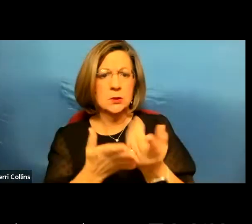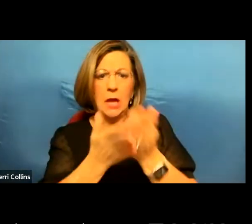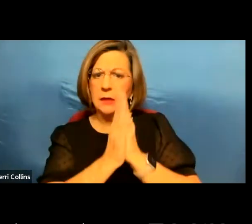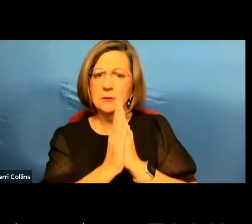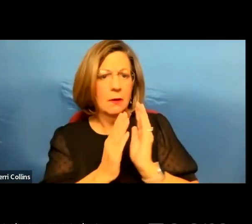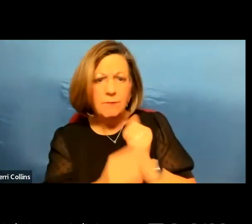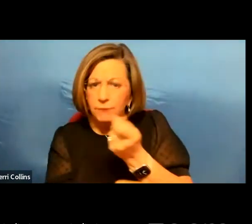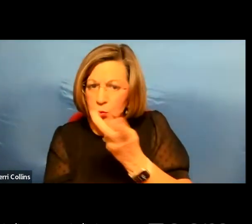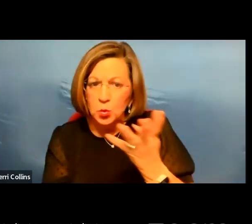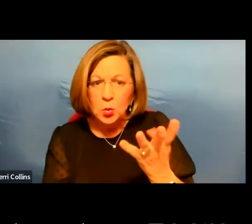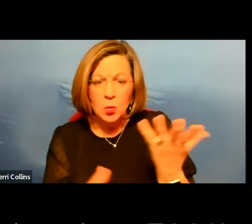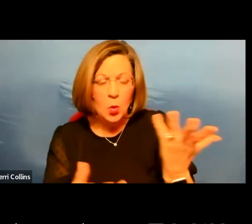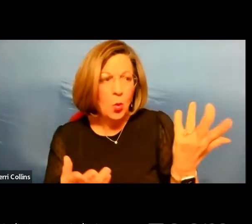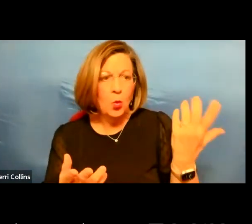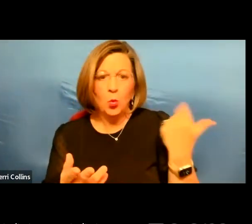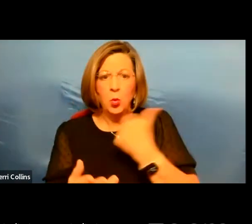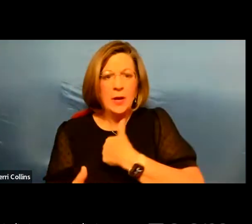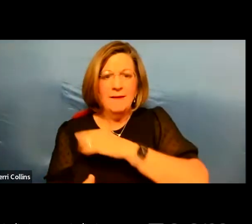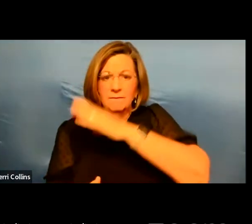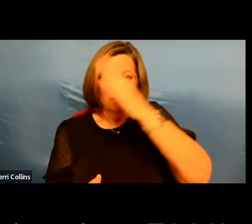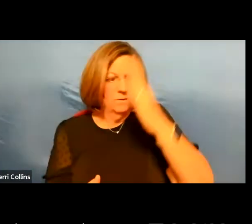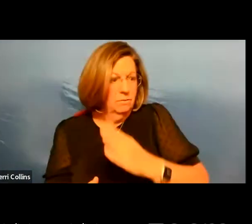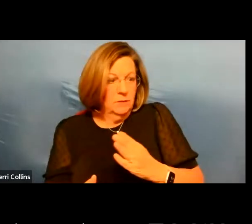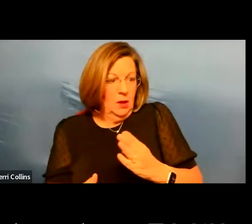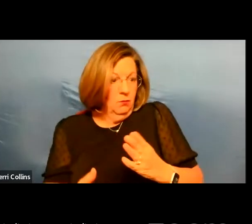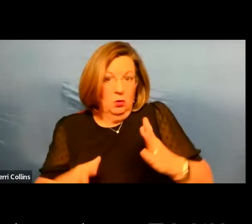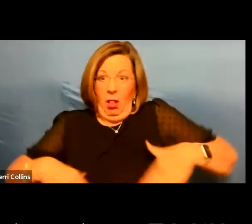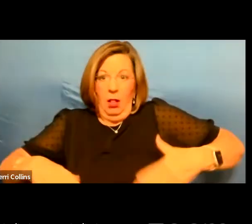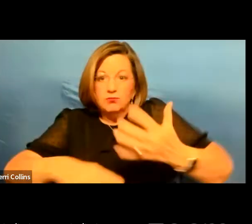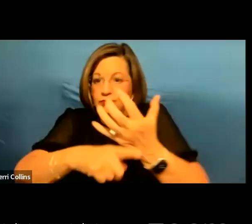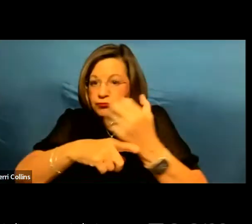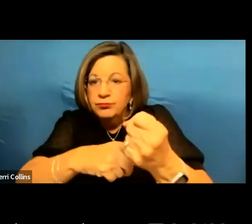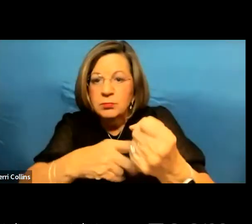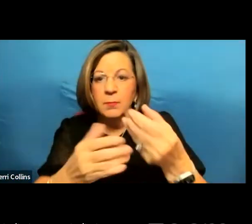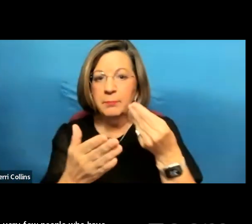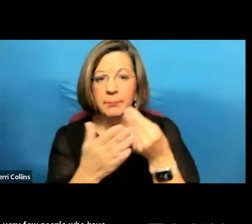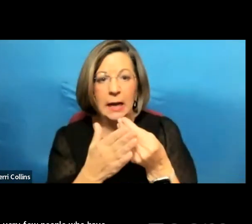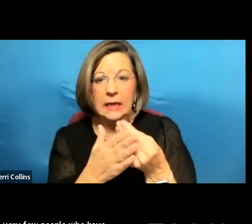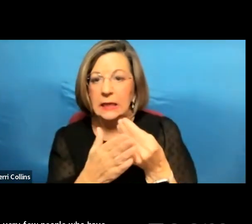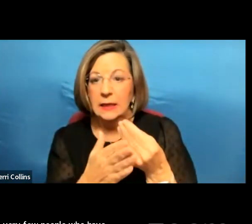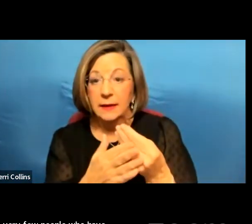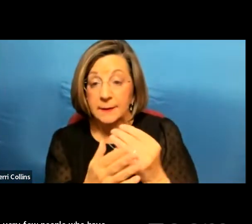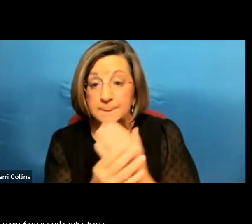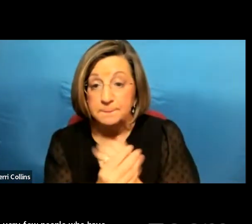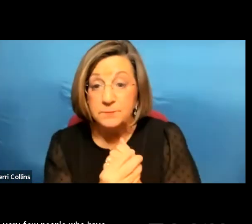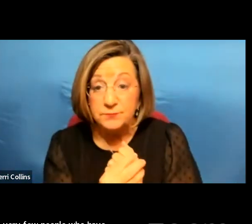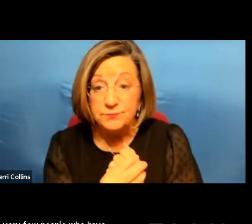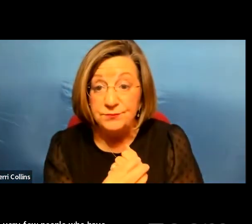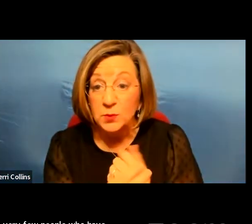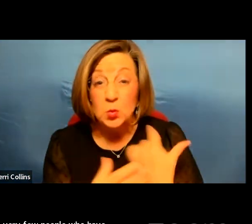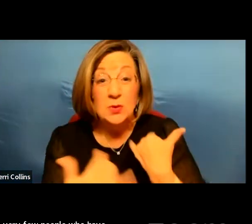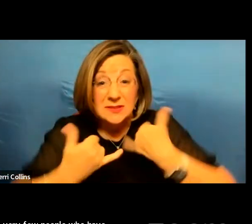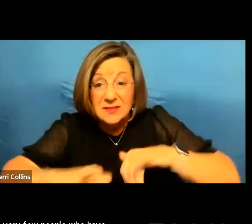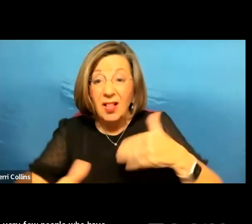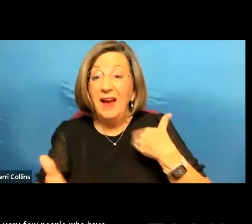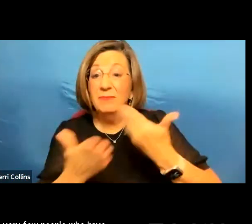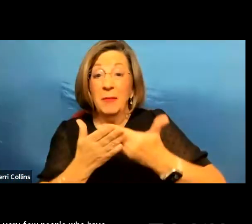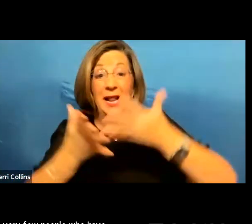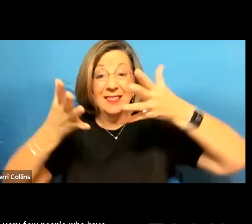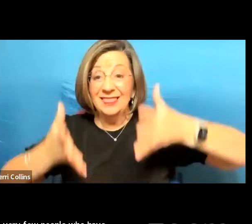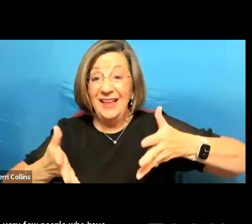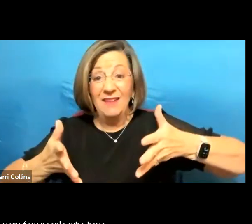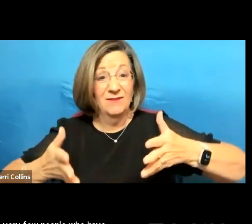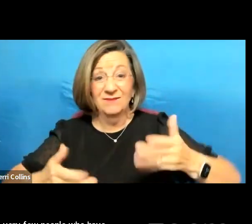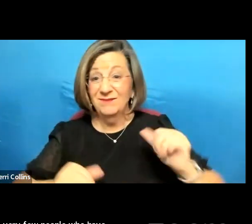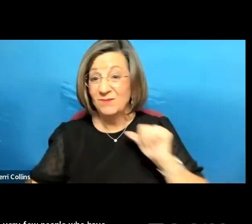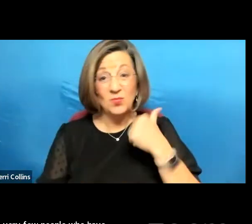very few people who have gone over 20 hours and very few people who have asked for an increase. I don't think we've ever run out of money for that.